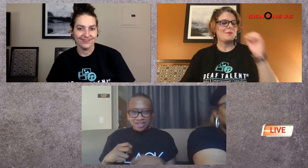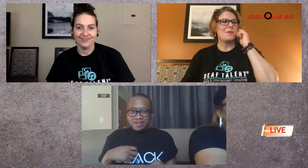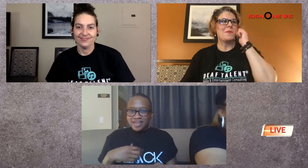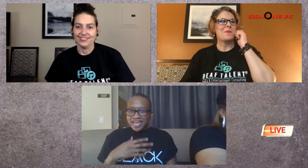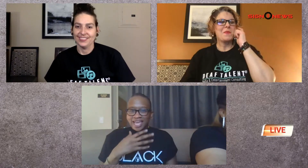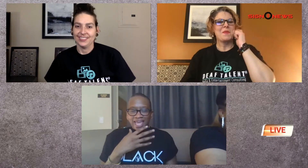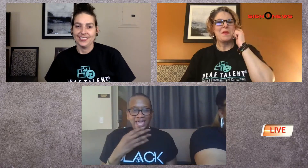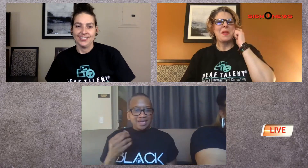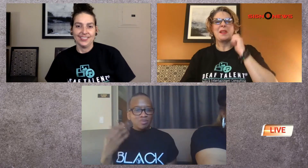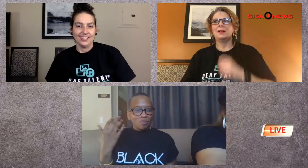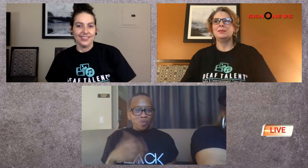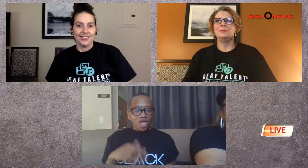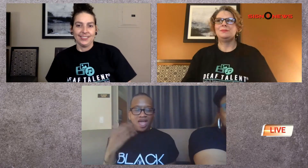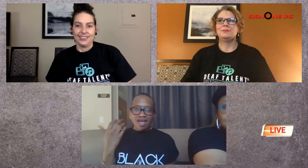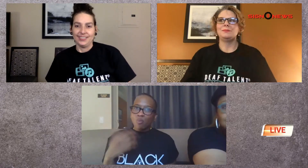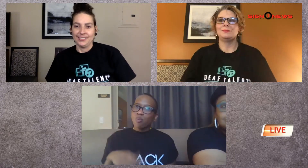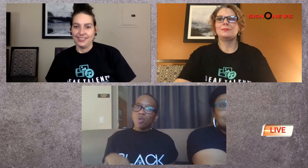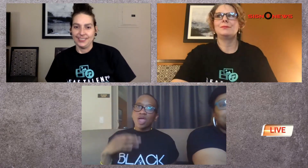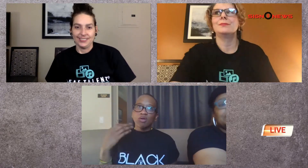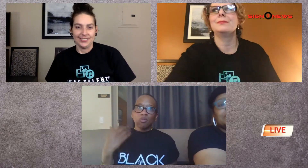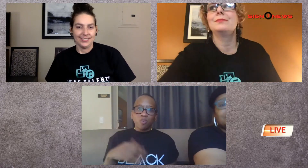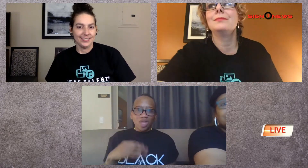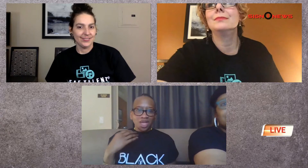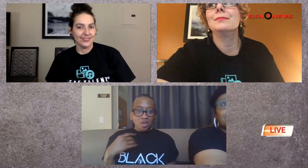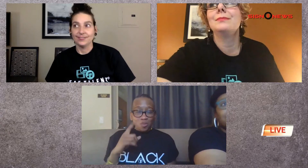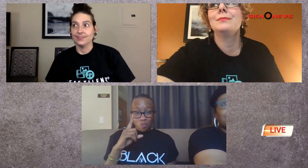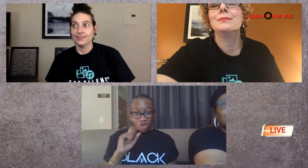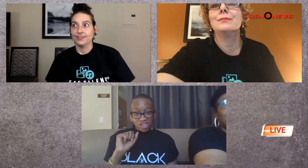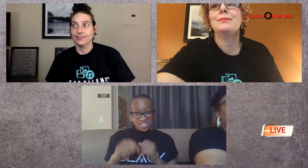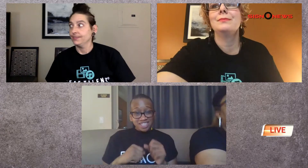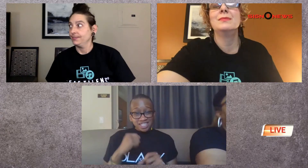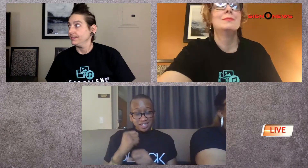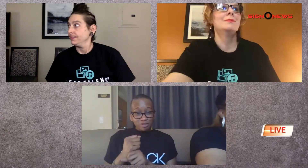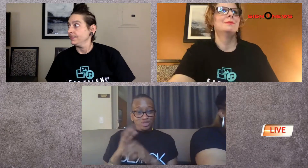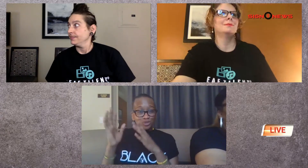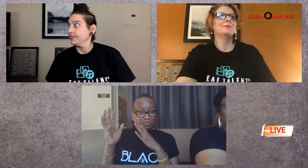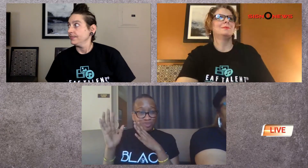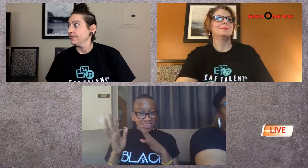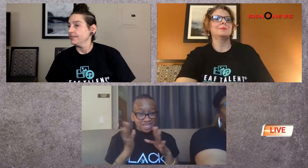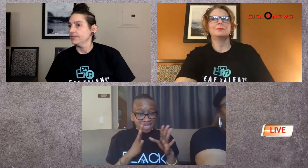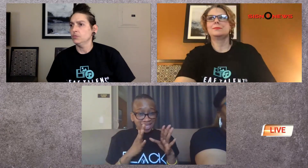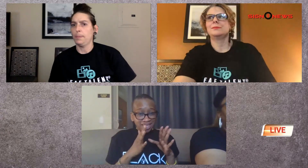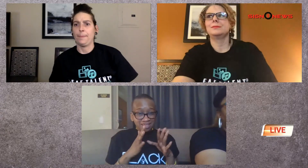because we worked so hard. And wow,